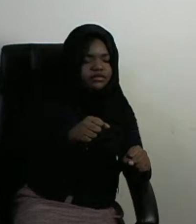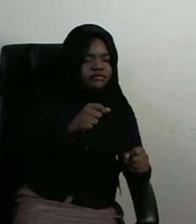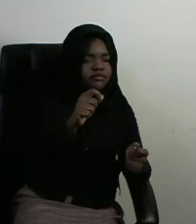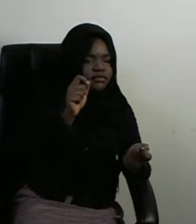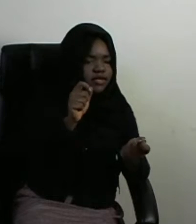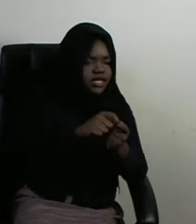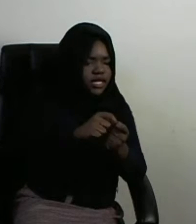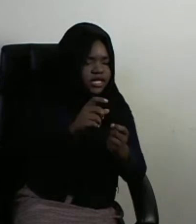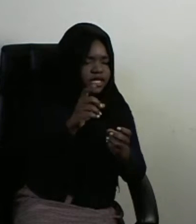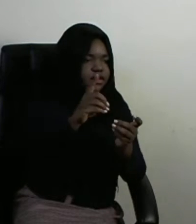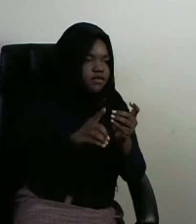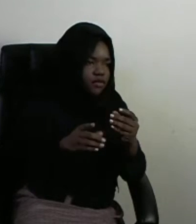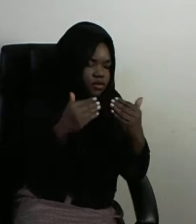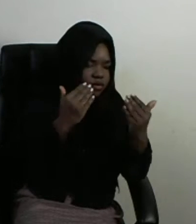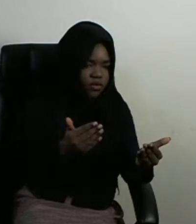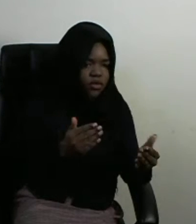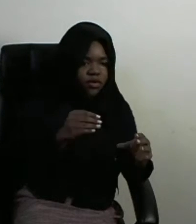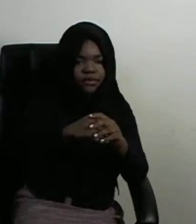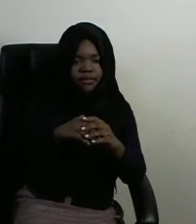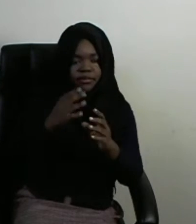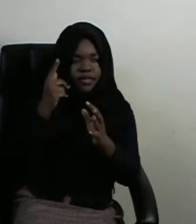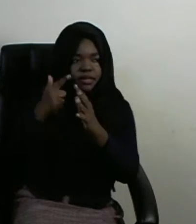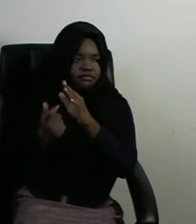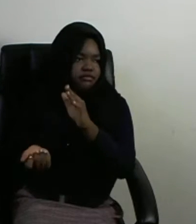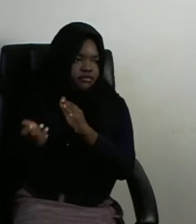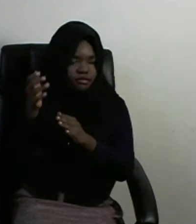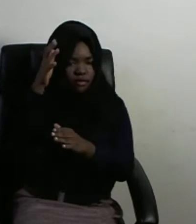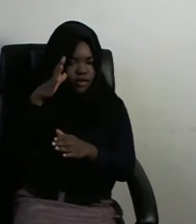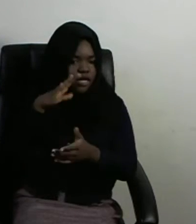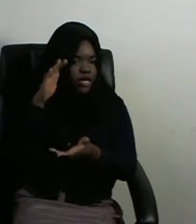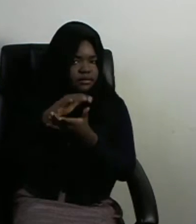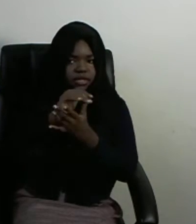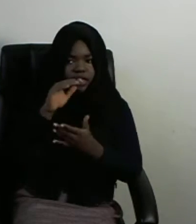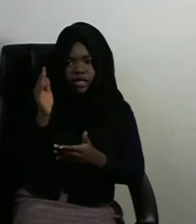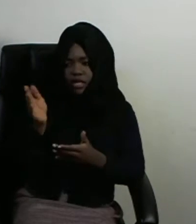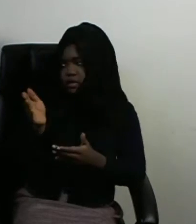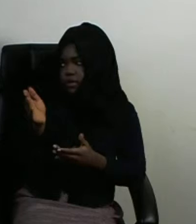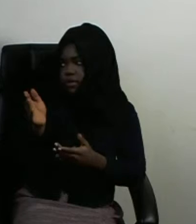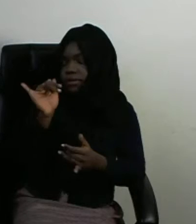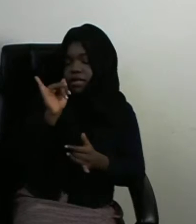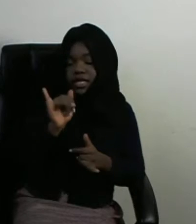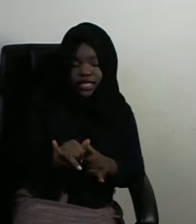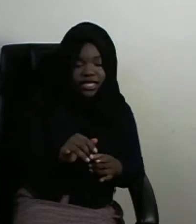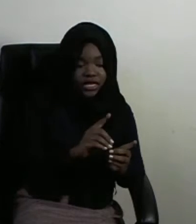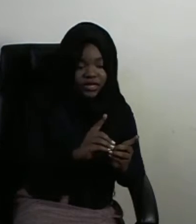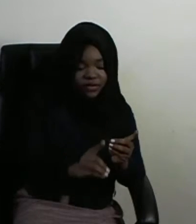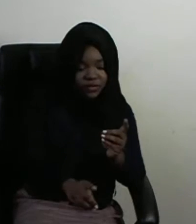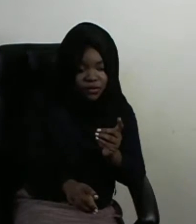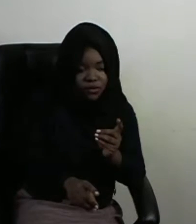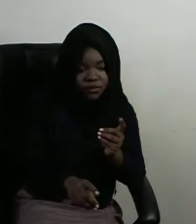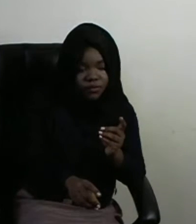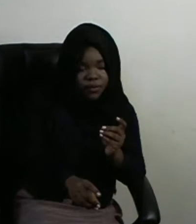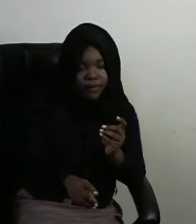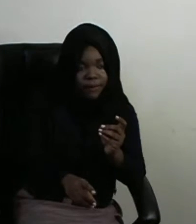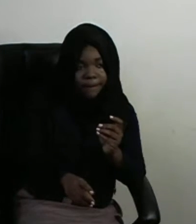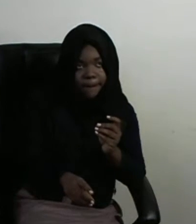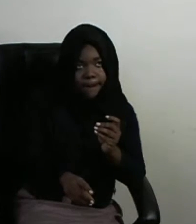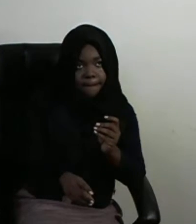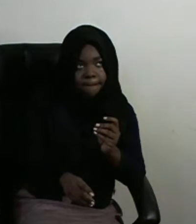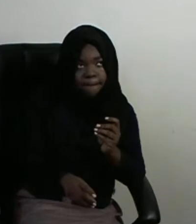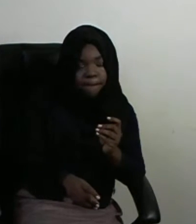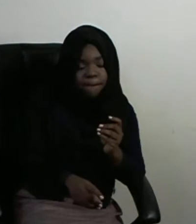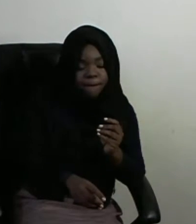a divorce in his absence, in the absence of the husband. In this divorce, the